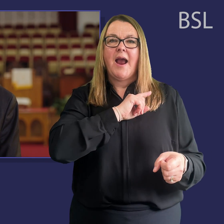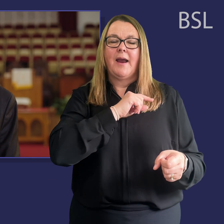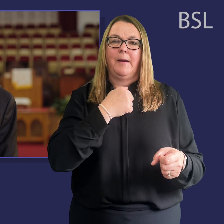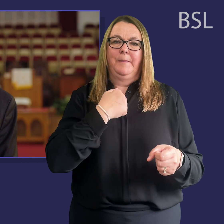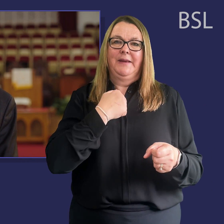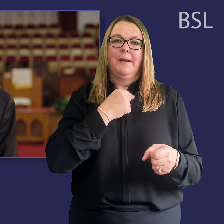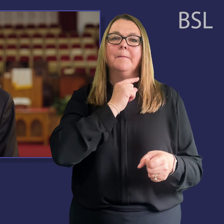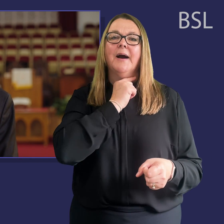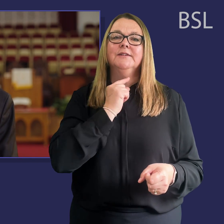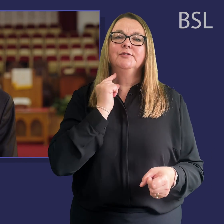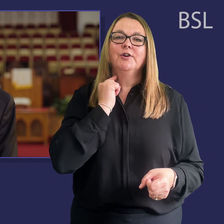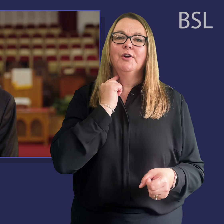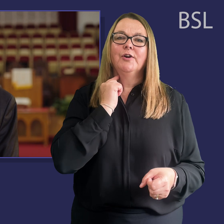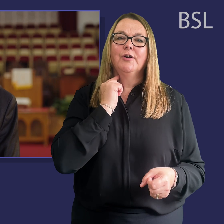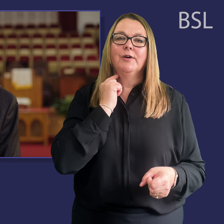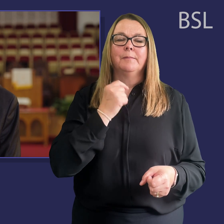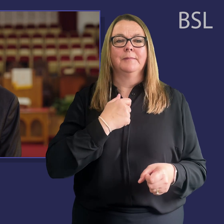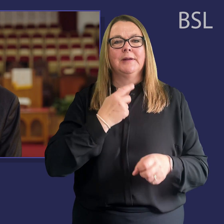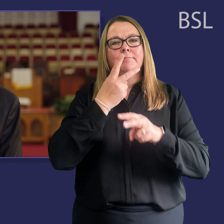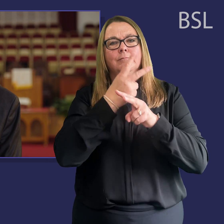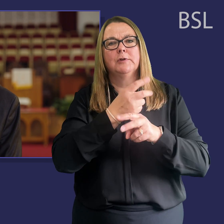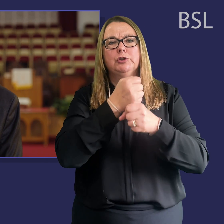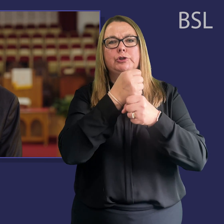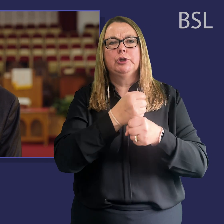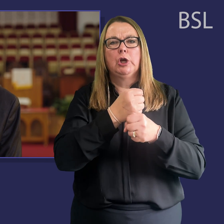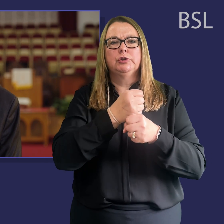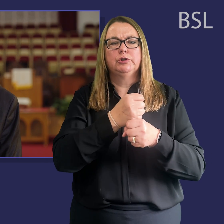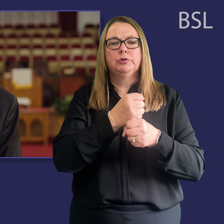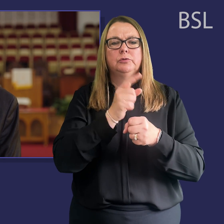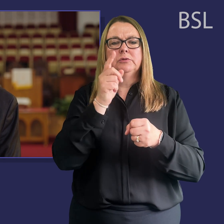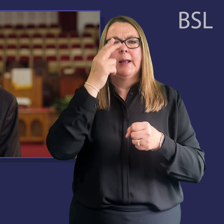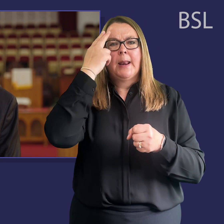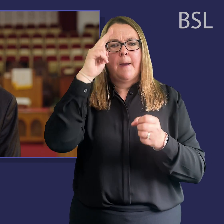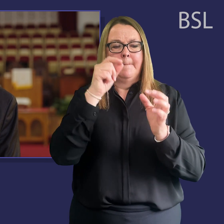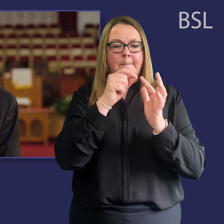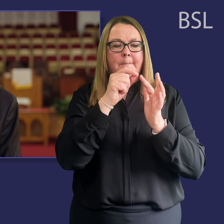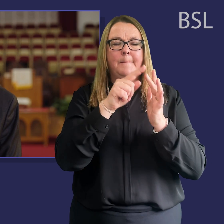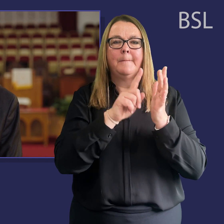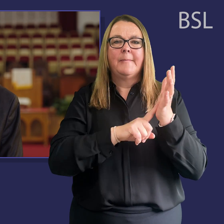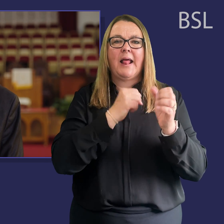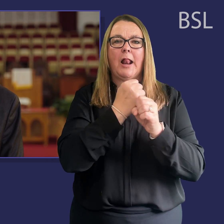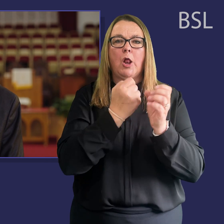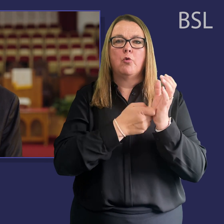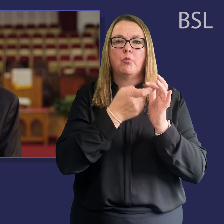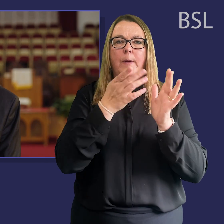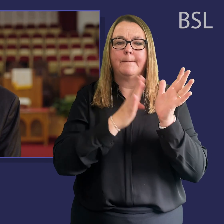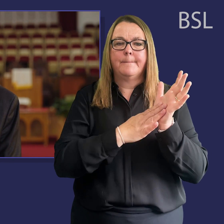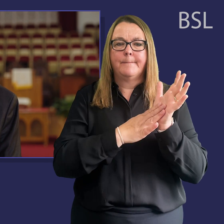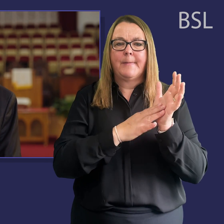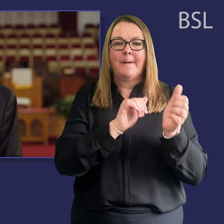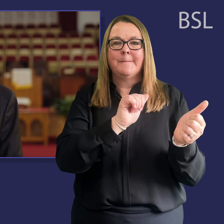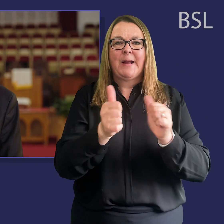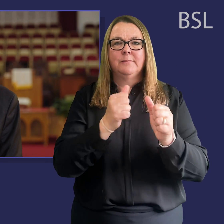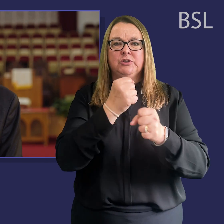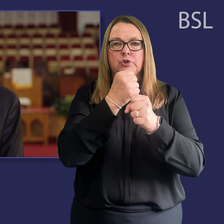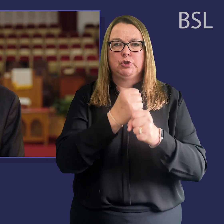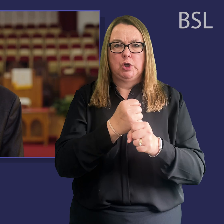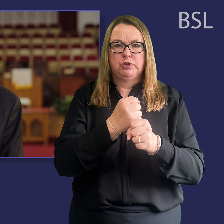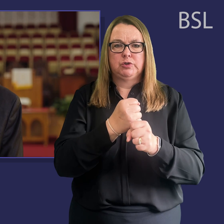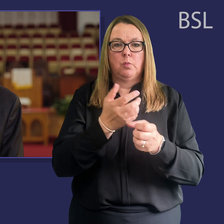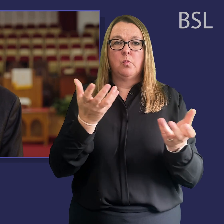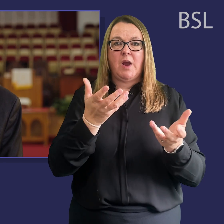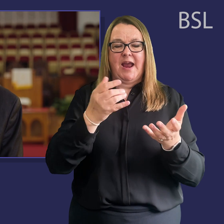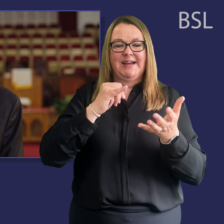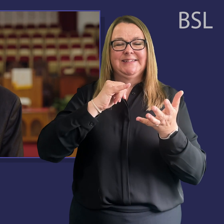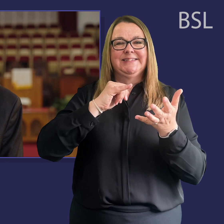historic Pilgrim Baptist Church in St. Paul, Minnesota. And little did I know